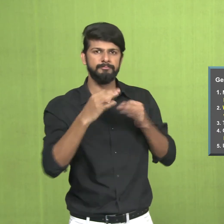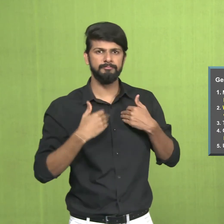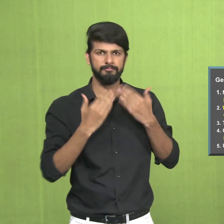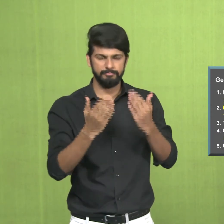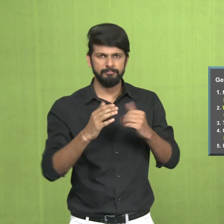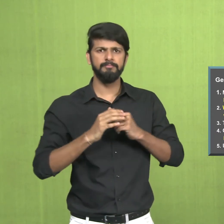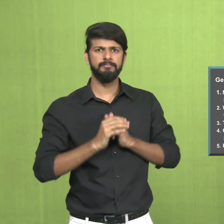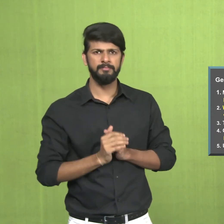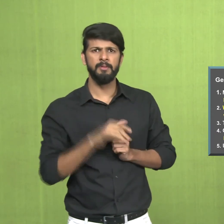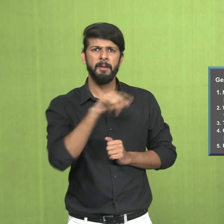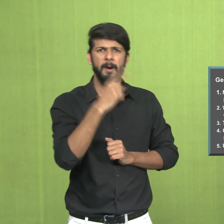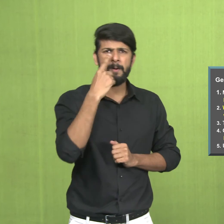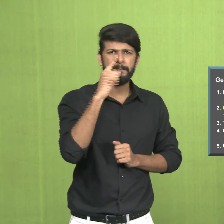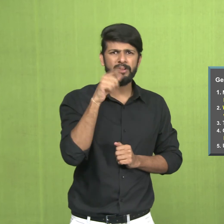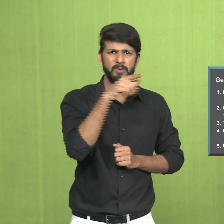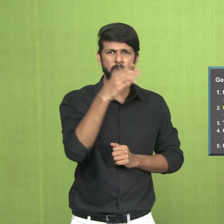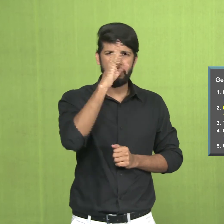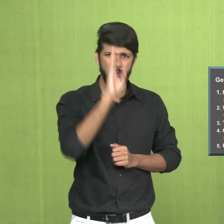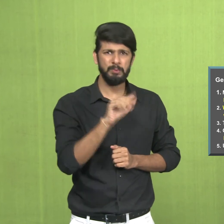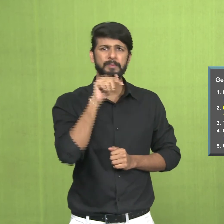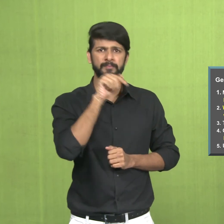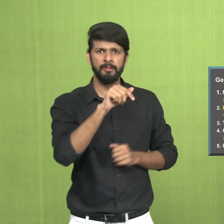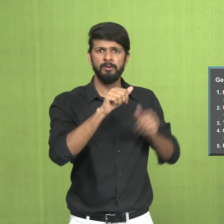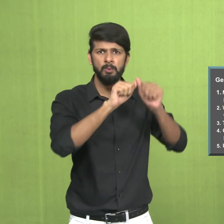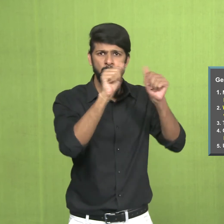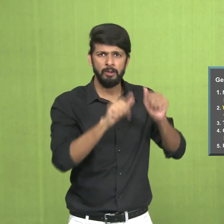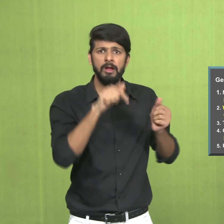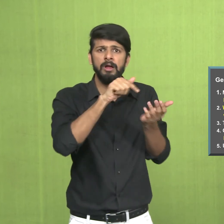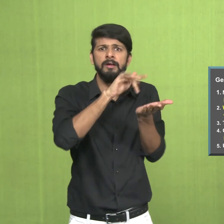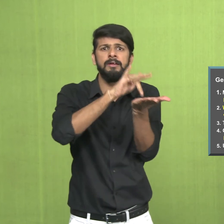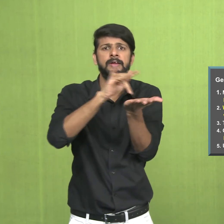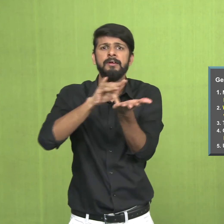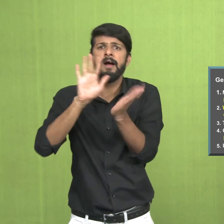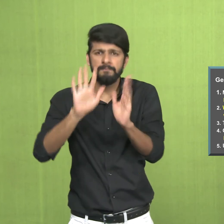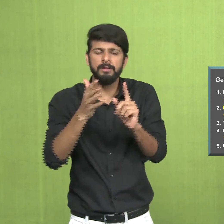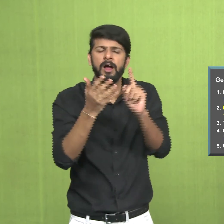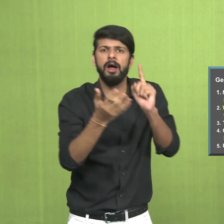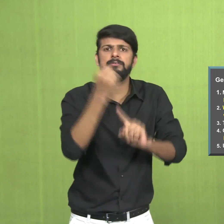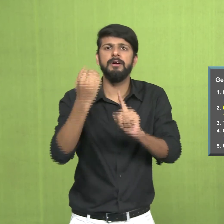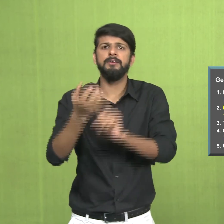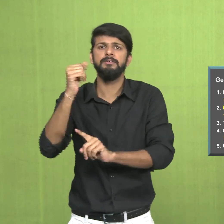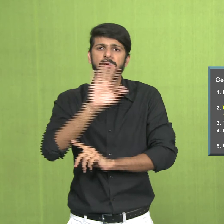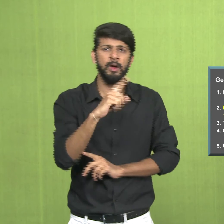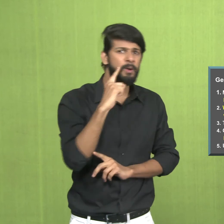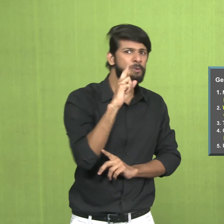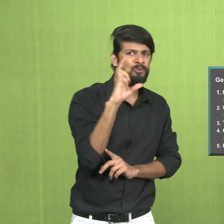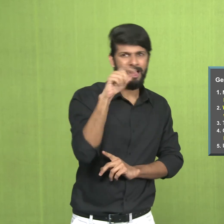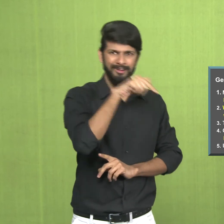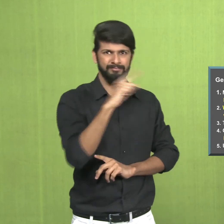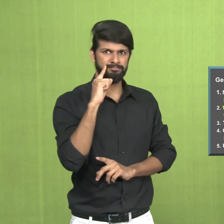The general introduction of this sculpture called Mother Goddess. This sculpture